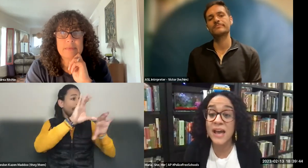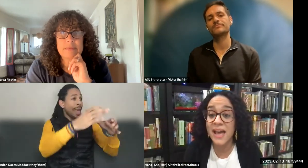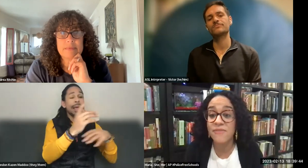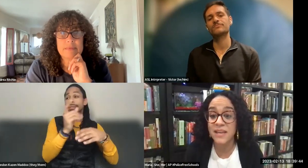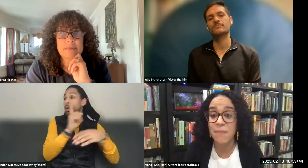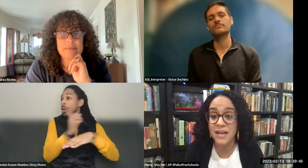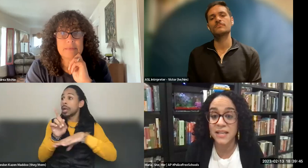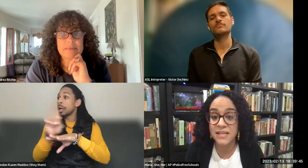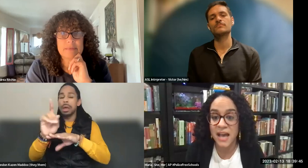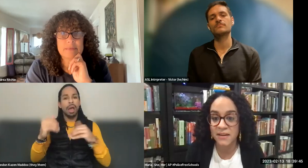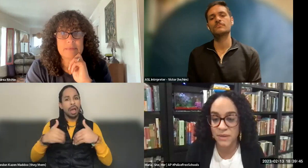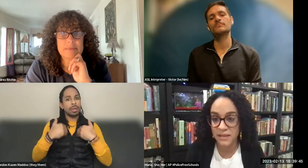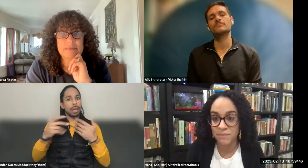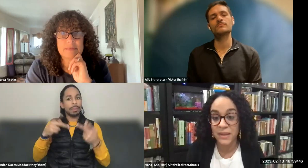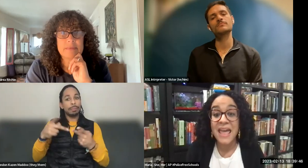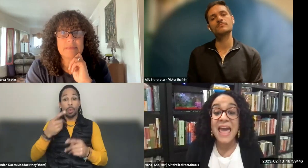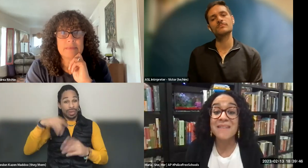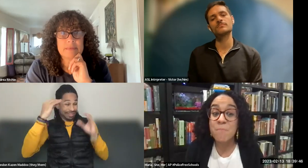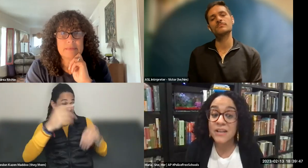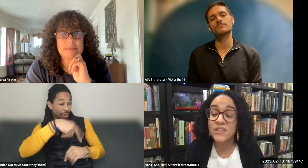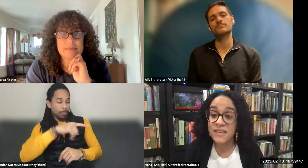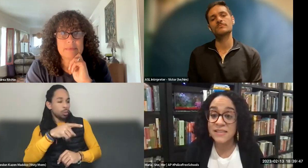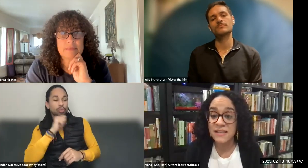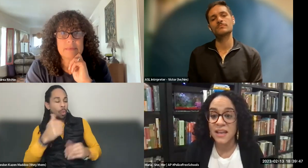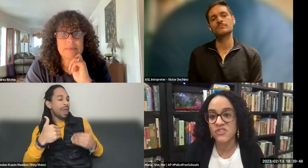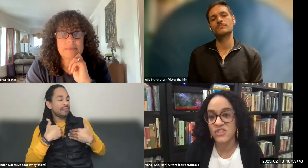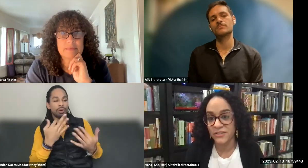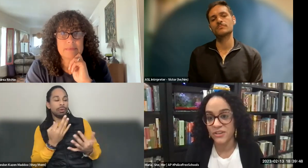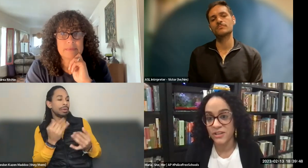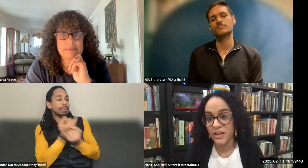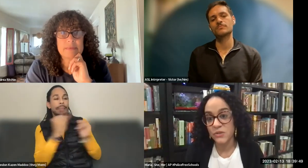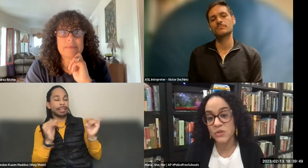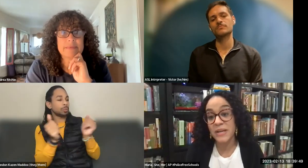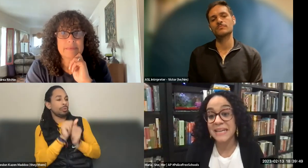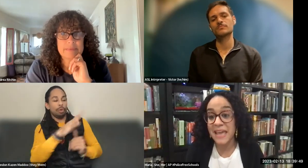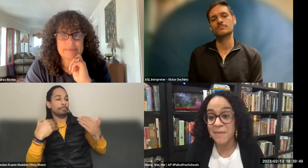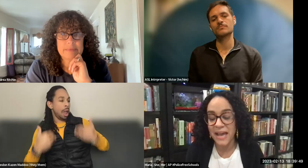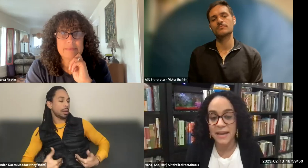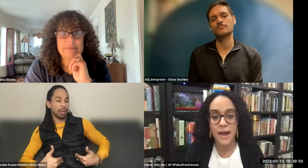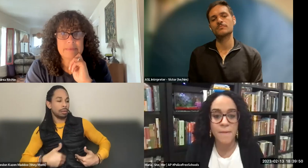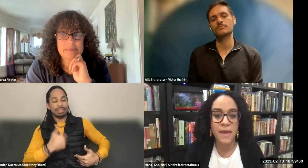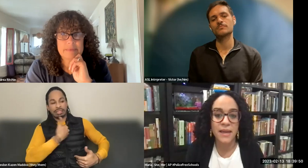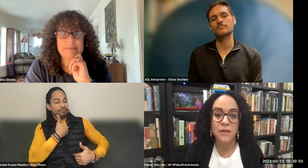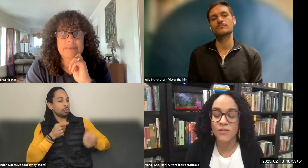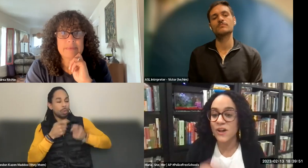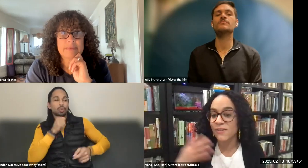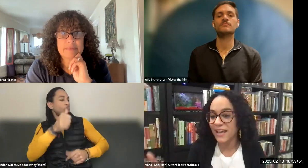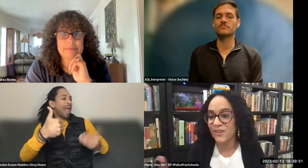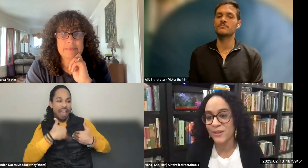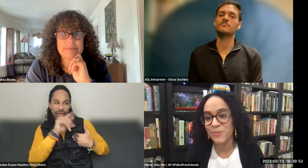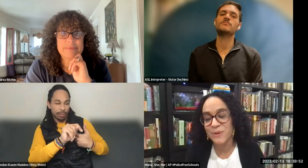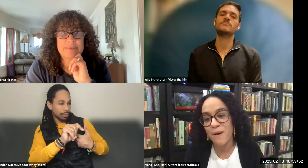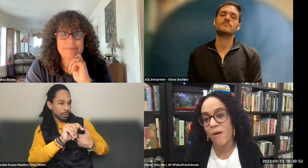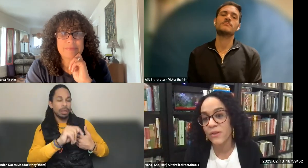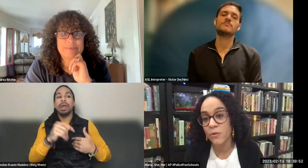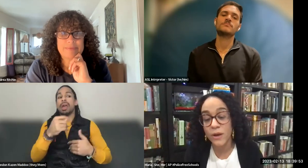they do not have any bodily autonomy. And much of this is gendered. So just want to name that, and I'll talk later